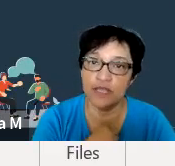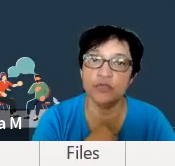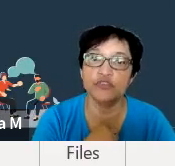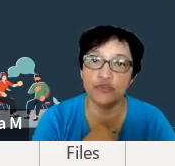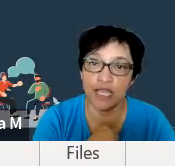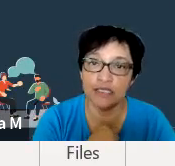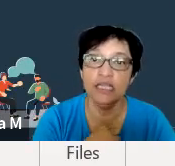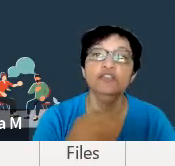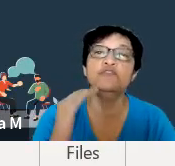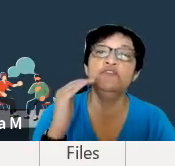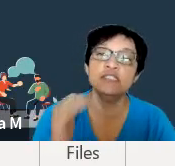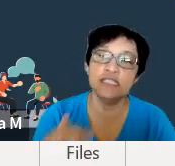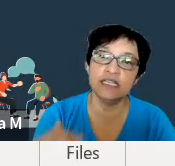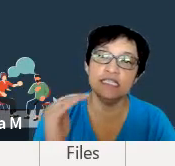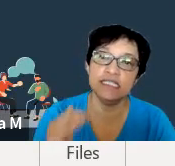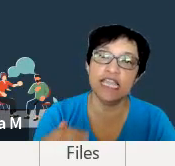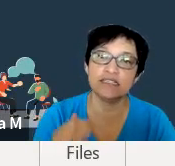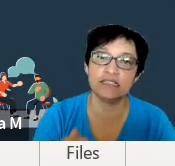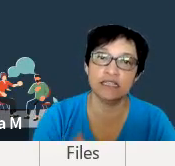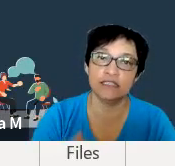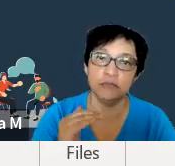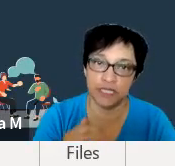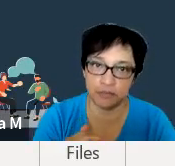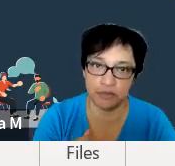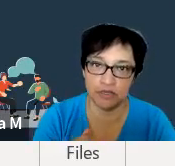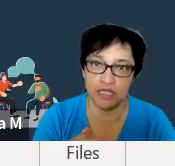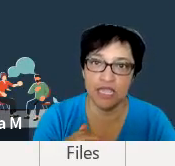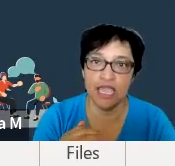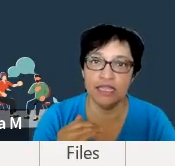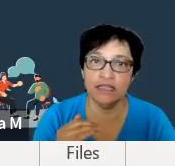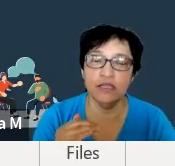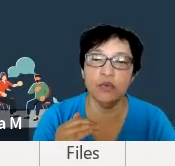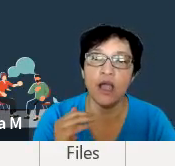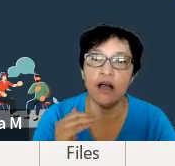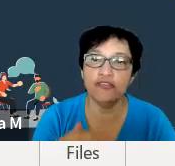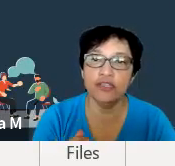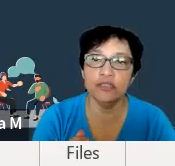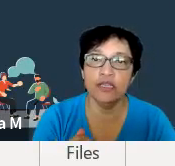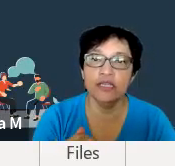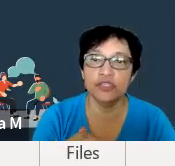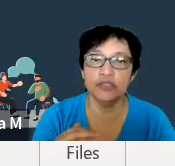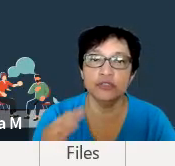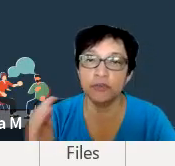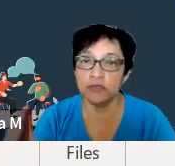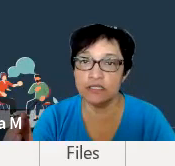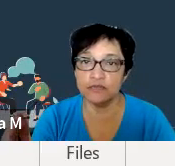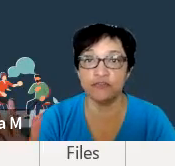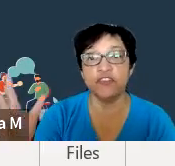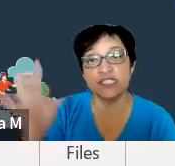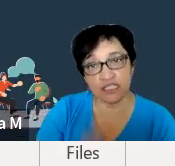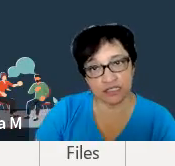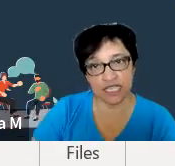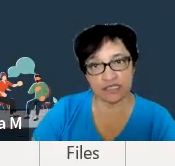some of them were trained to physically de-escalate people. And I think we often turn to the police